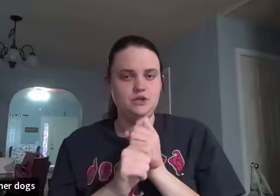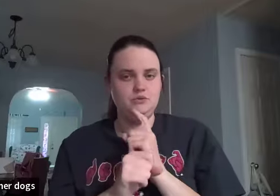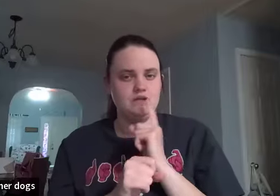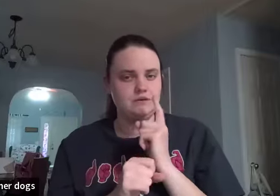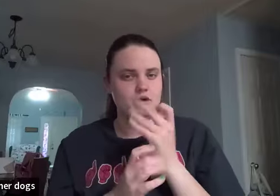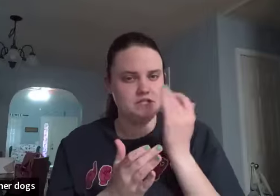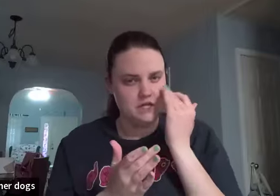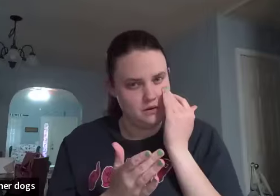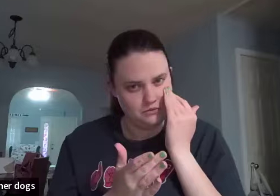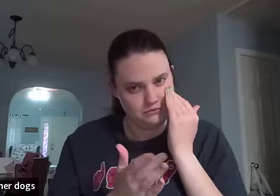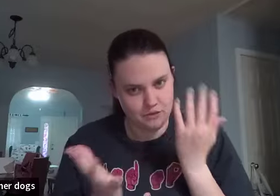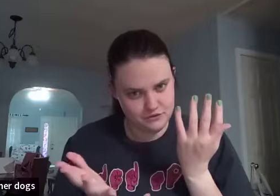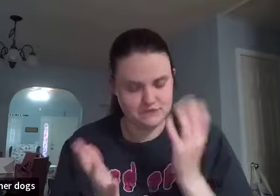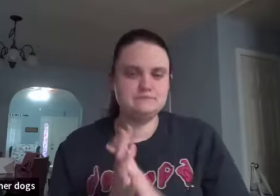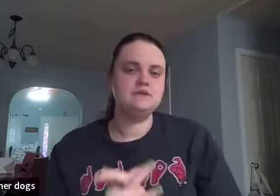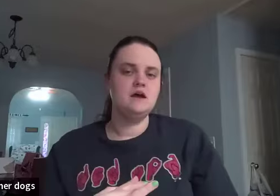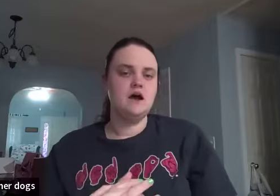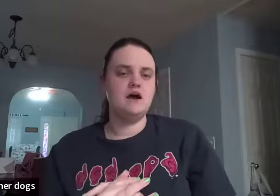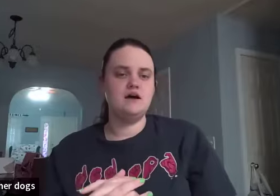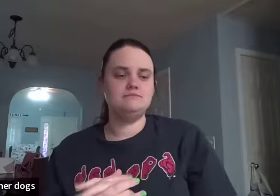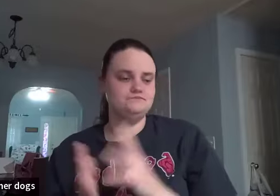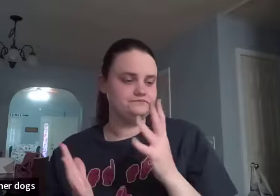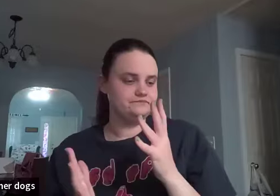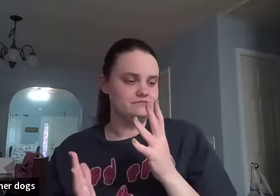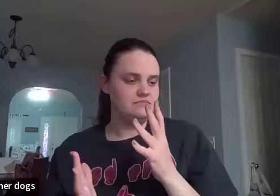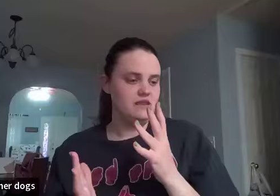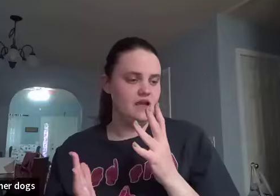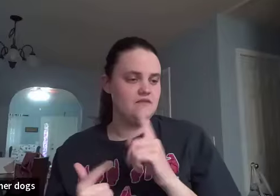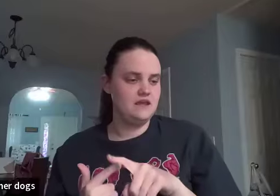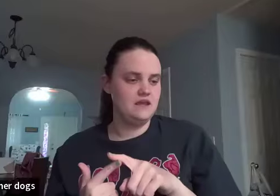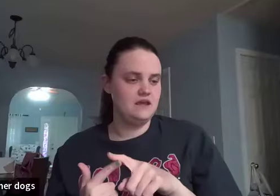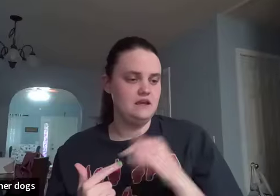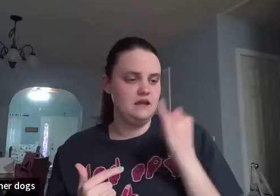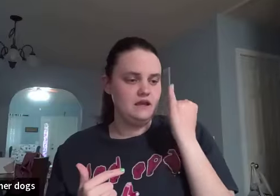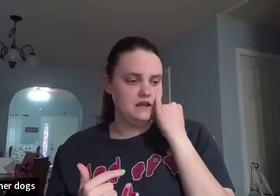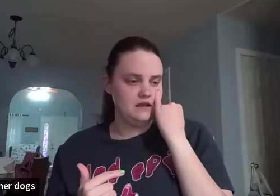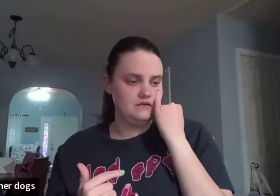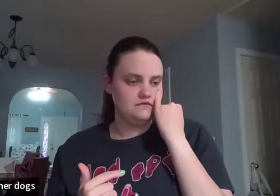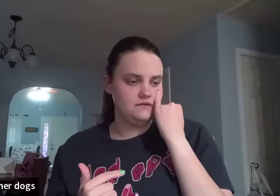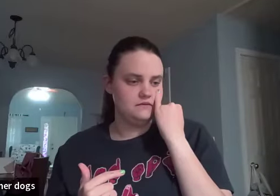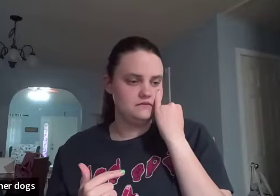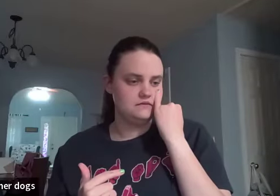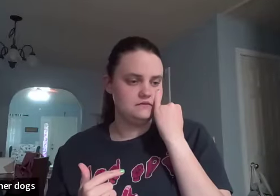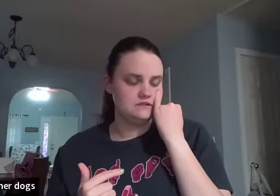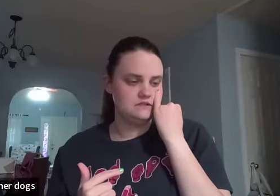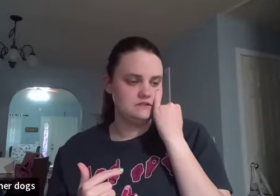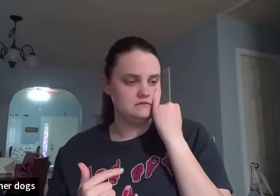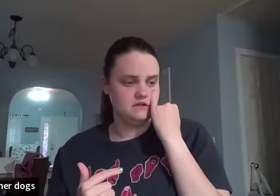you really want to know most. Um, and then if, let's see, I'm trying to